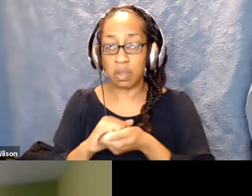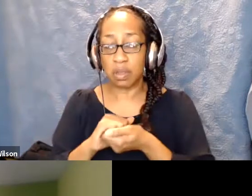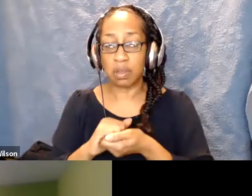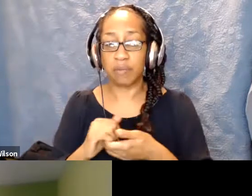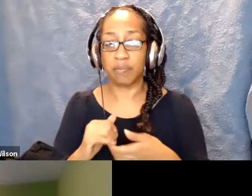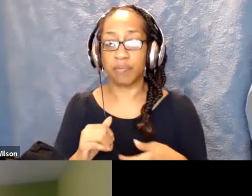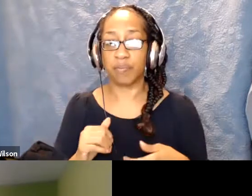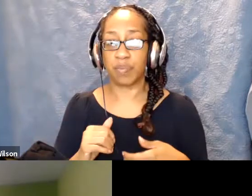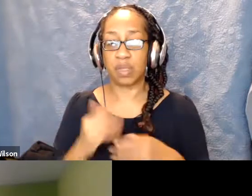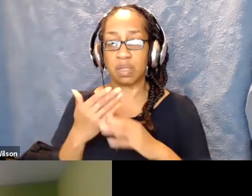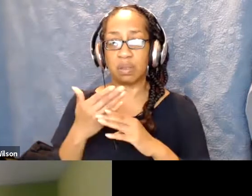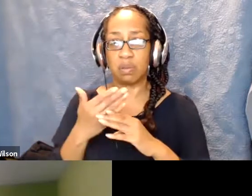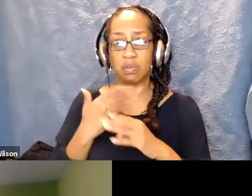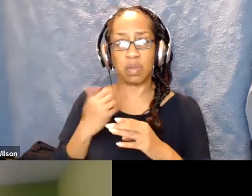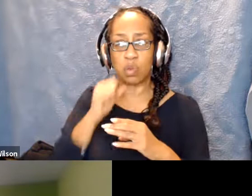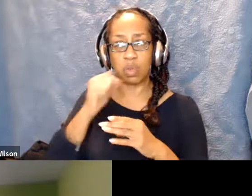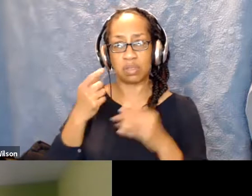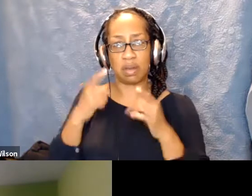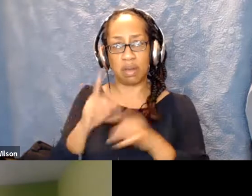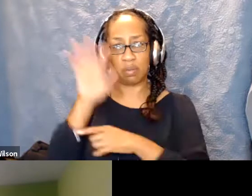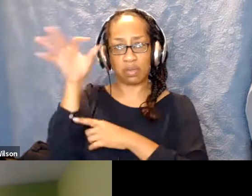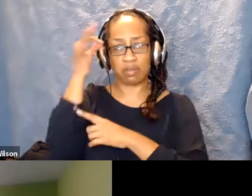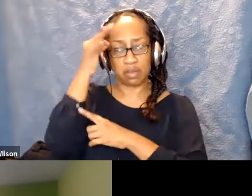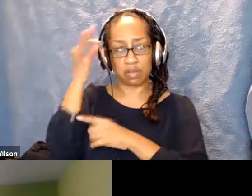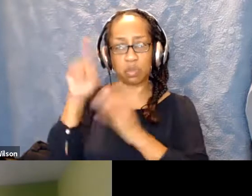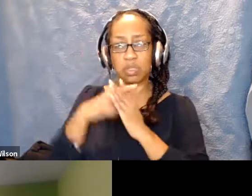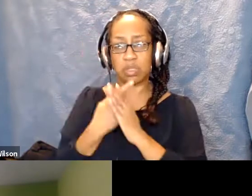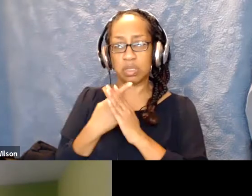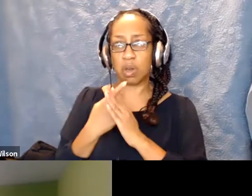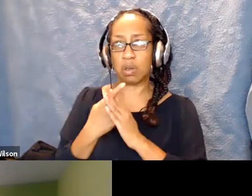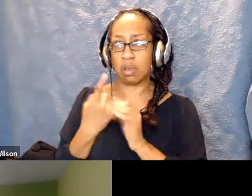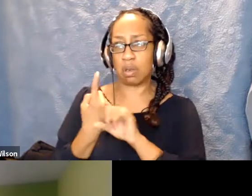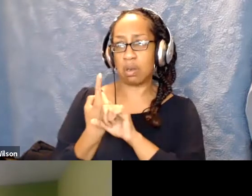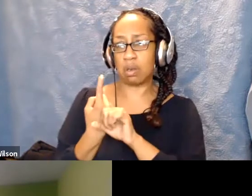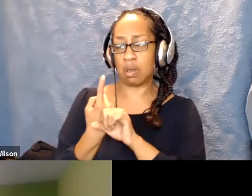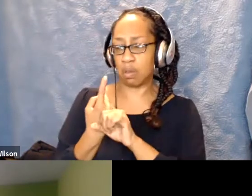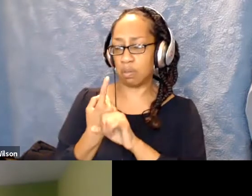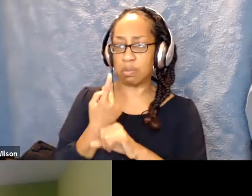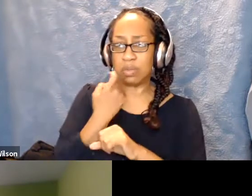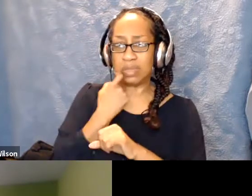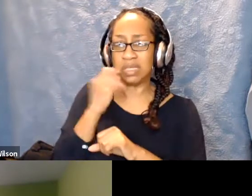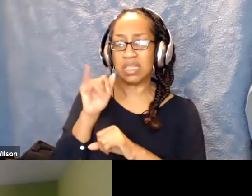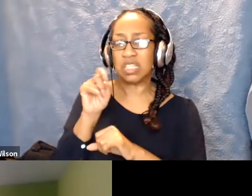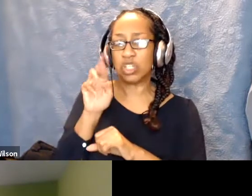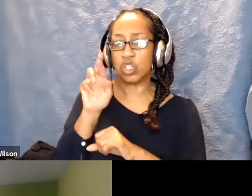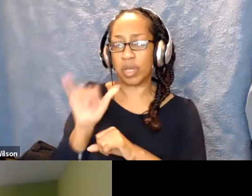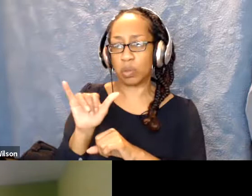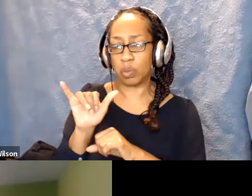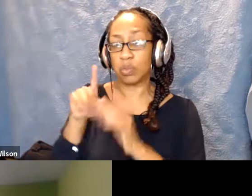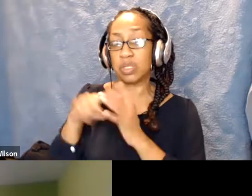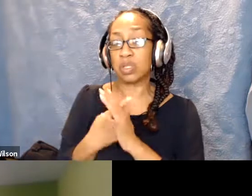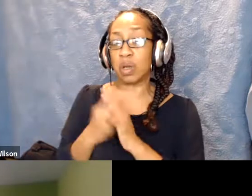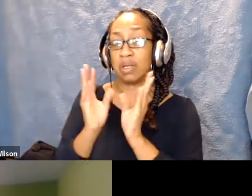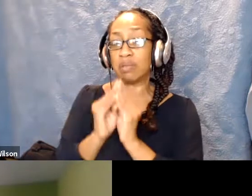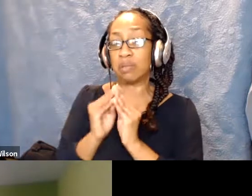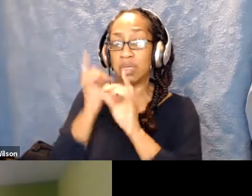currently occurring at the federal level. So we started meeting regularly last January. And in doing so, we